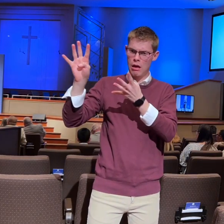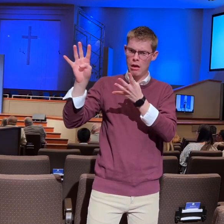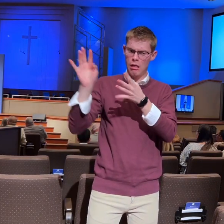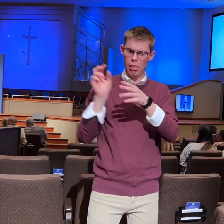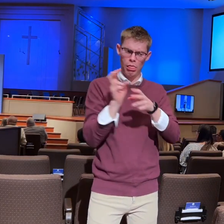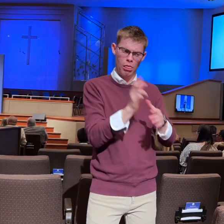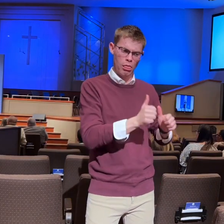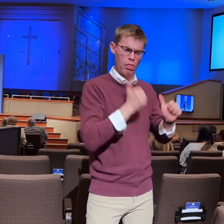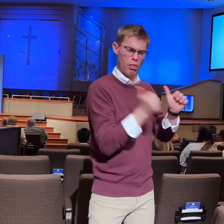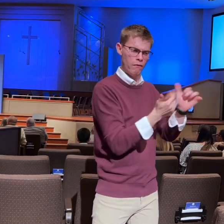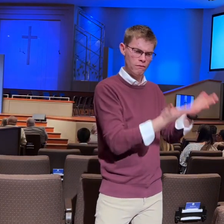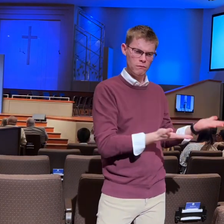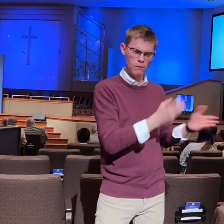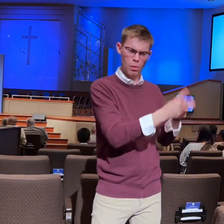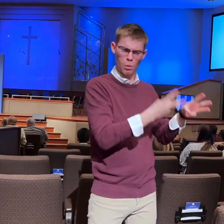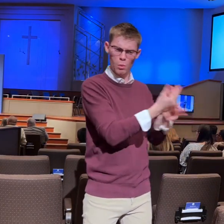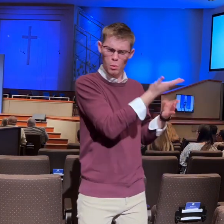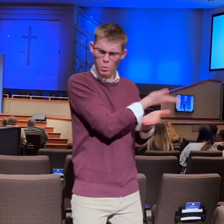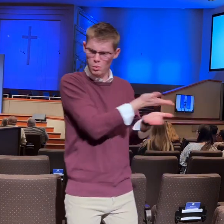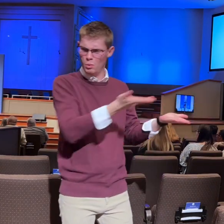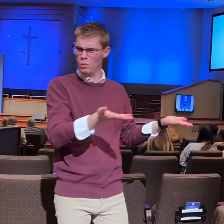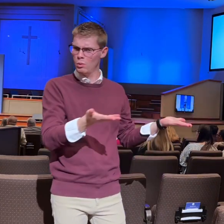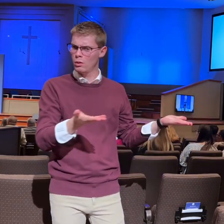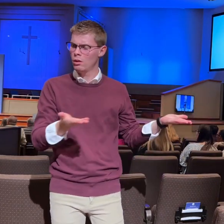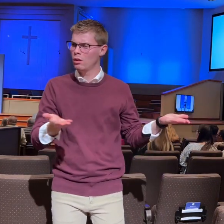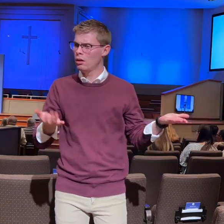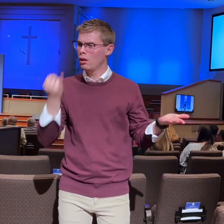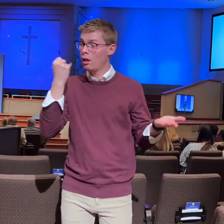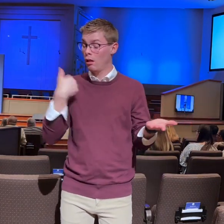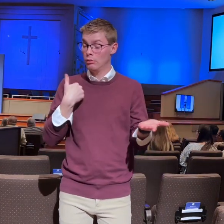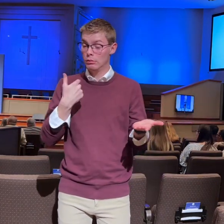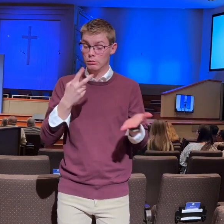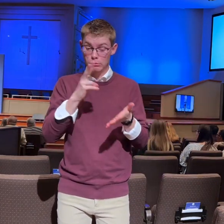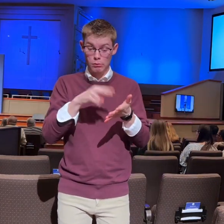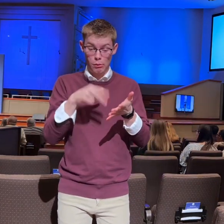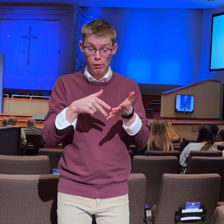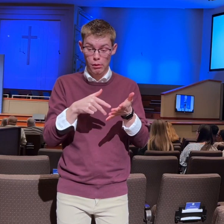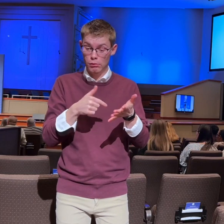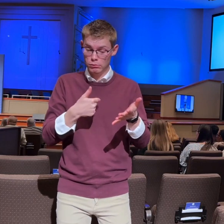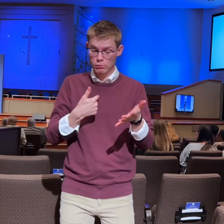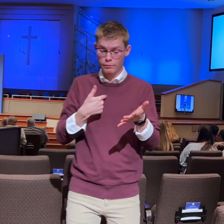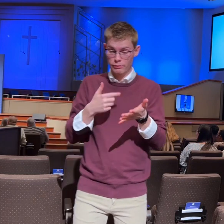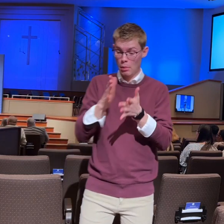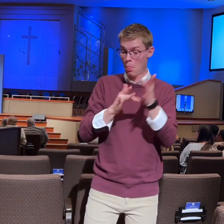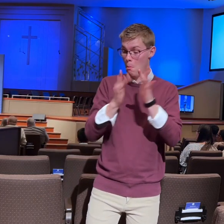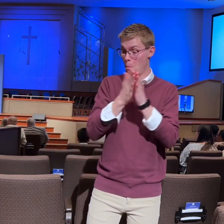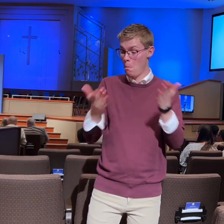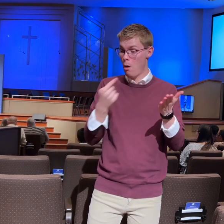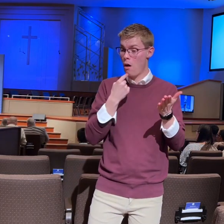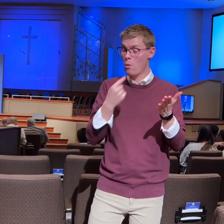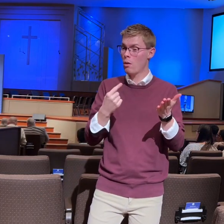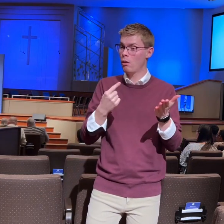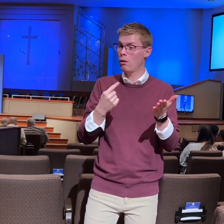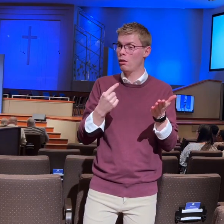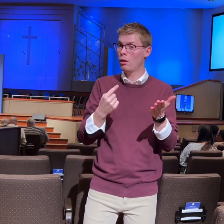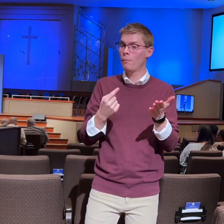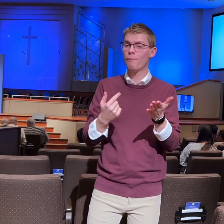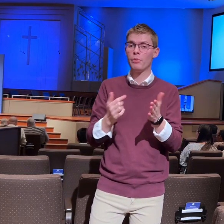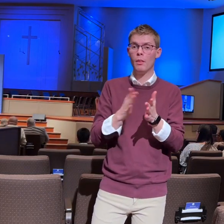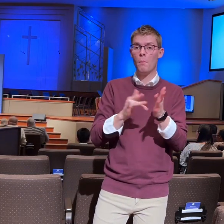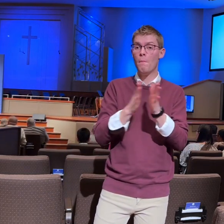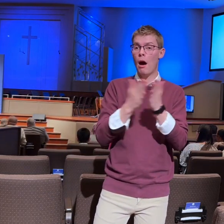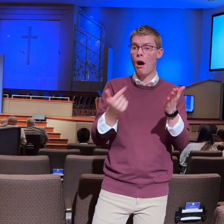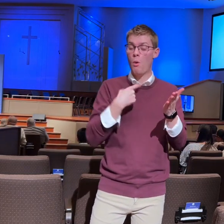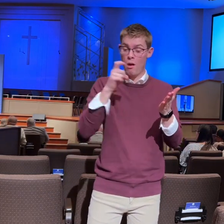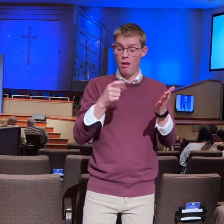so as we come to the word of God, we must approach it as it is, the word of God. We must receive it, stand for it, and even contend for it.